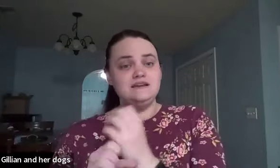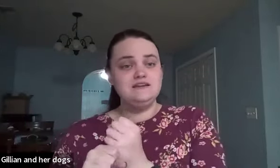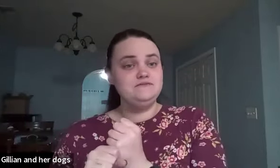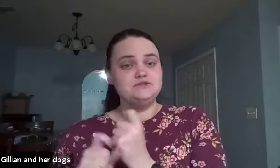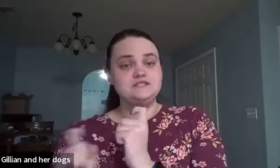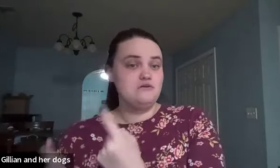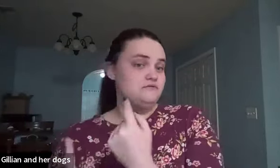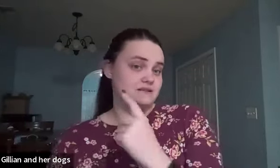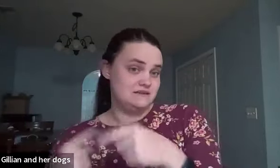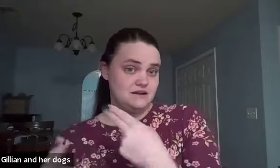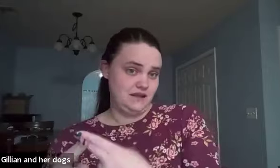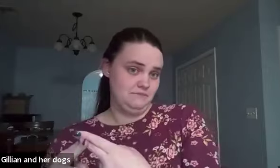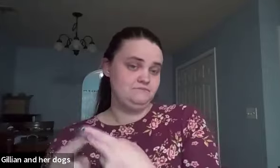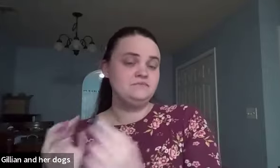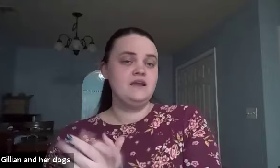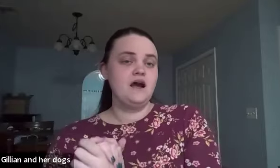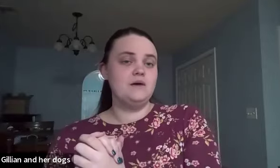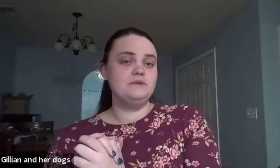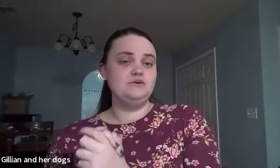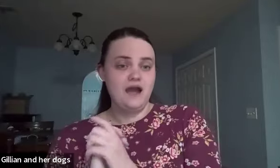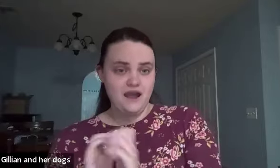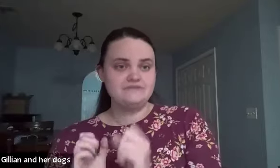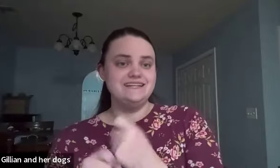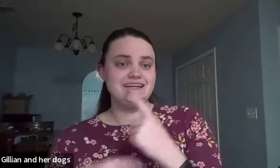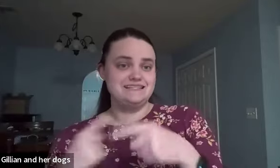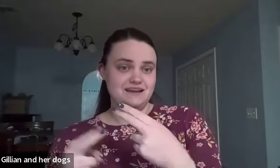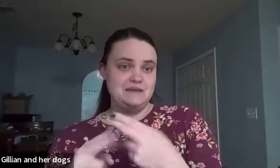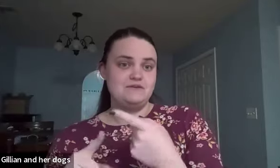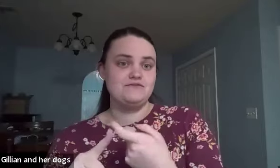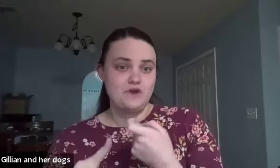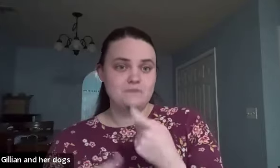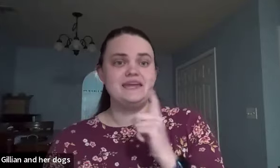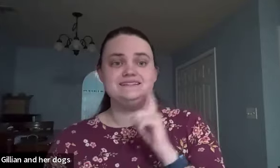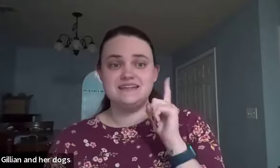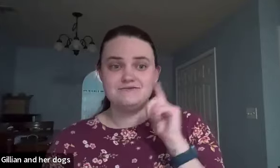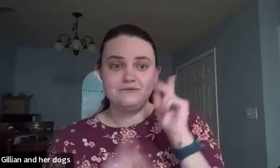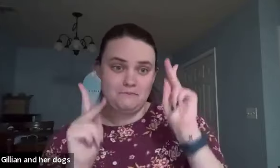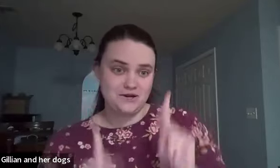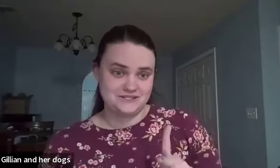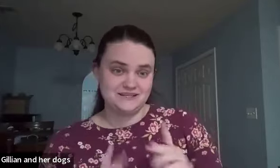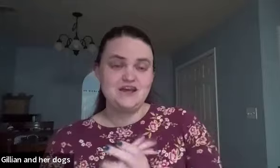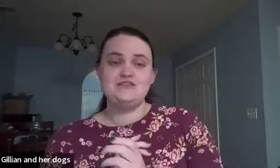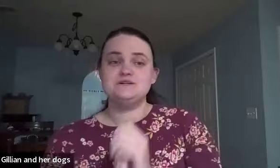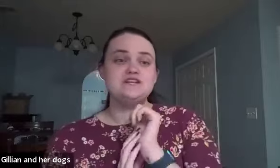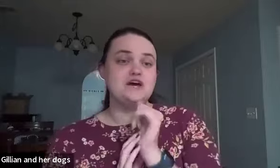cannot give yourself a sign name. You have to get a sign name from a deaf person. There is